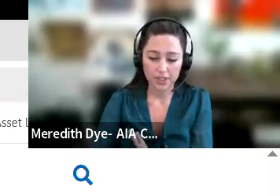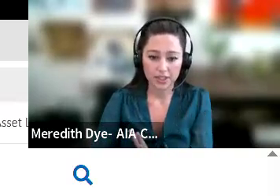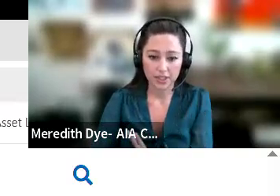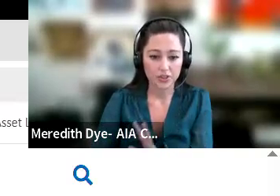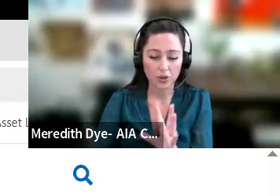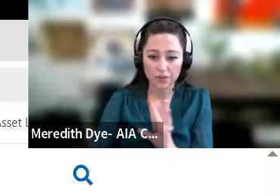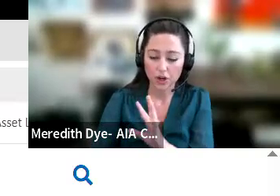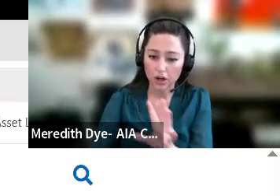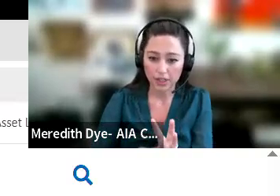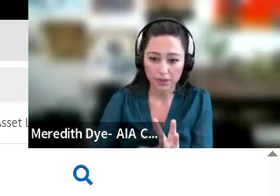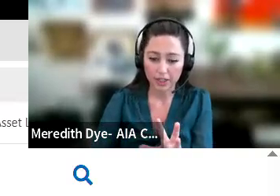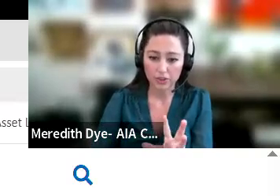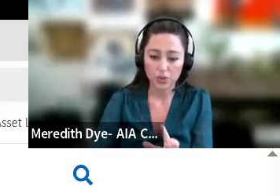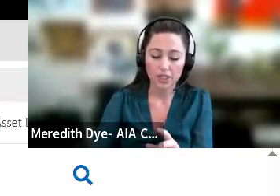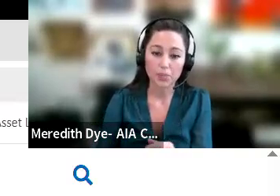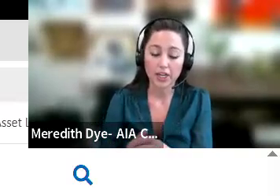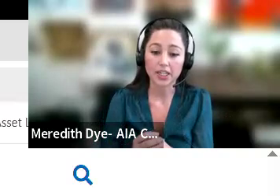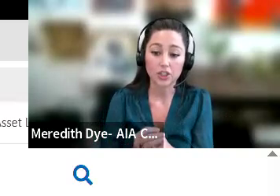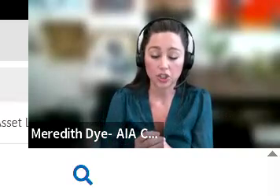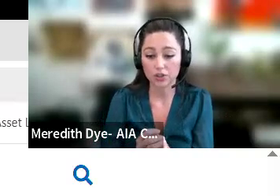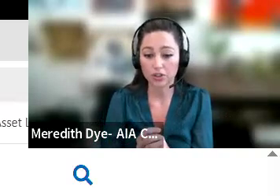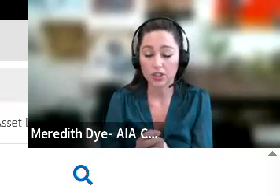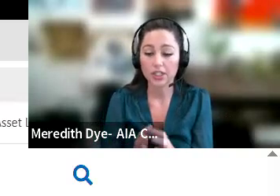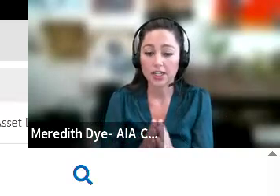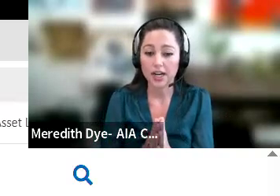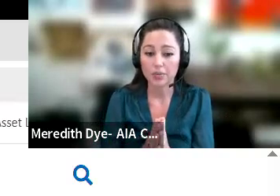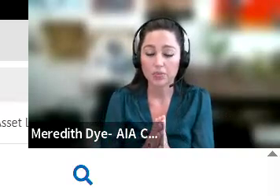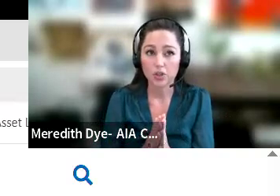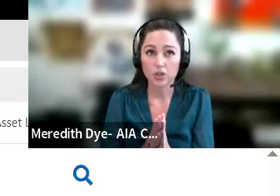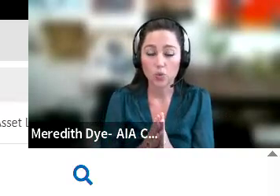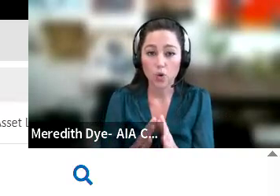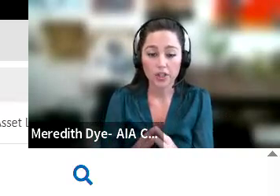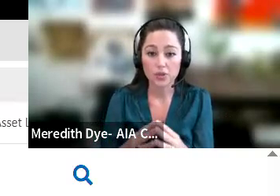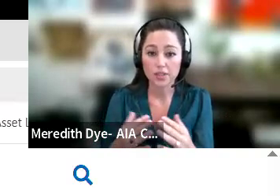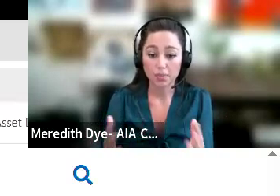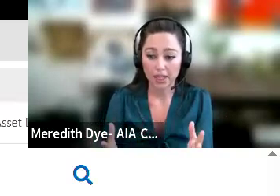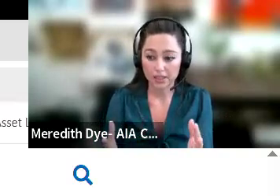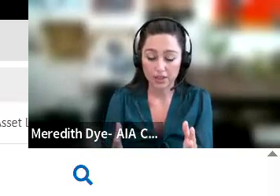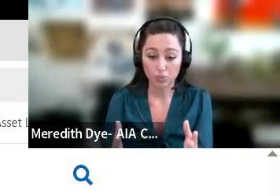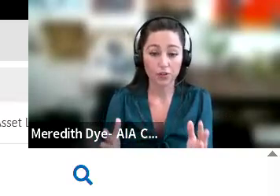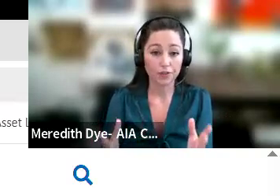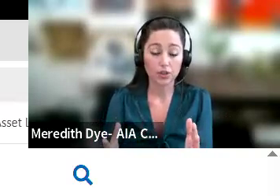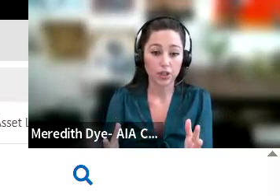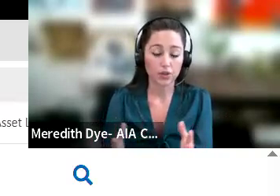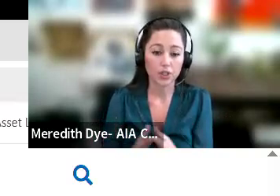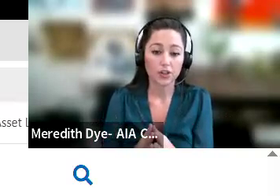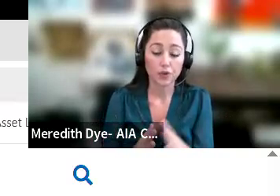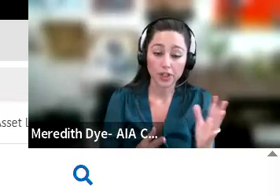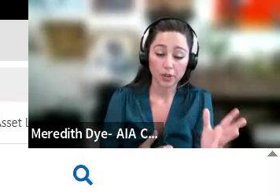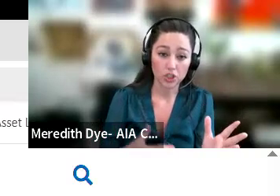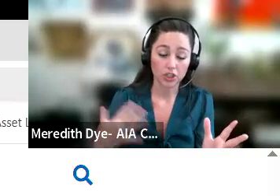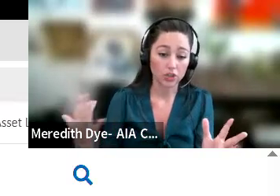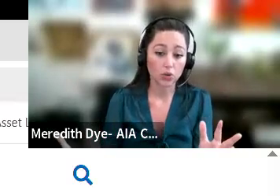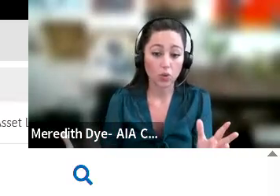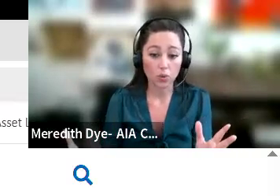read all the details or if there are already minor tweaks. But in general, what you submit, the portfolio